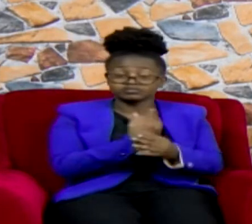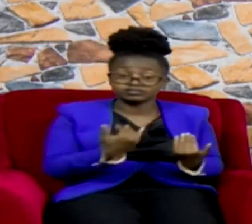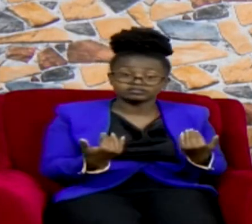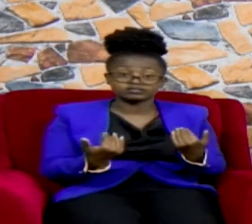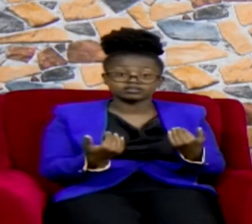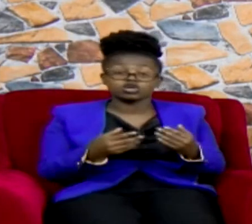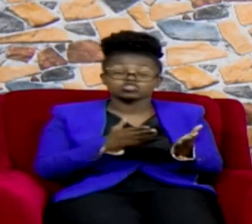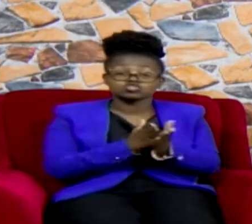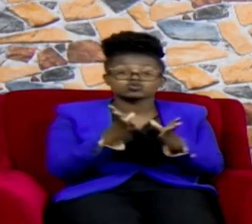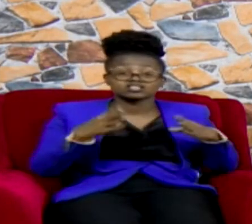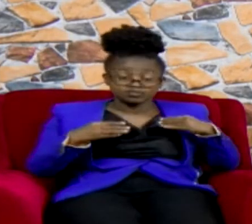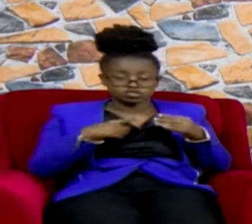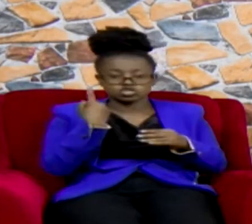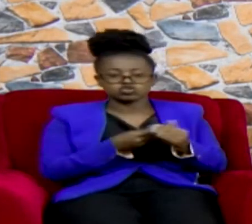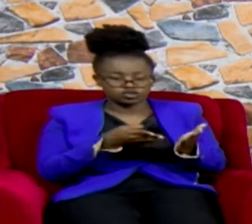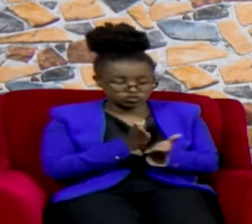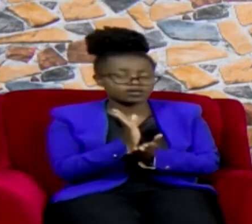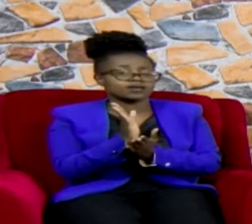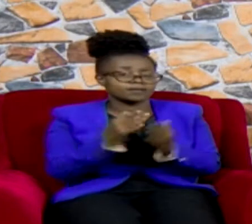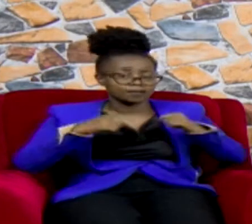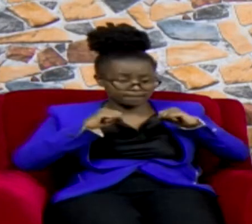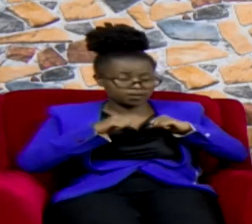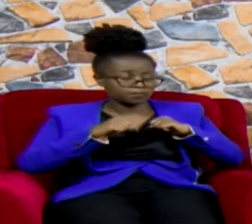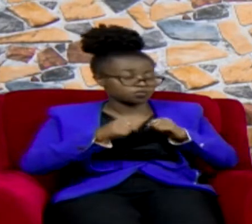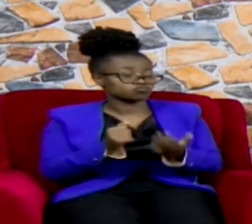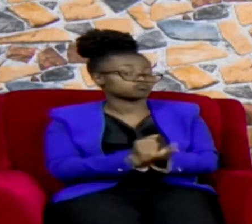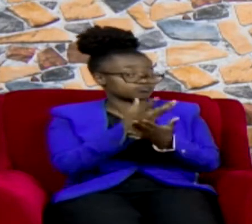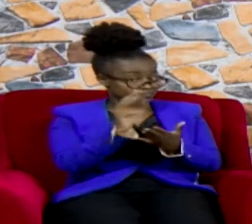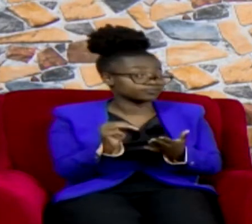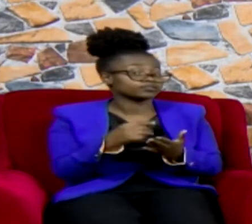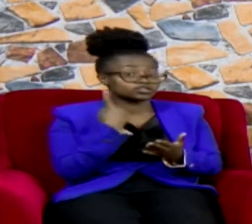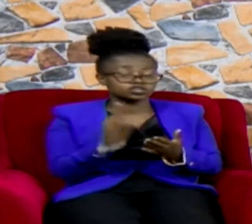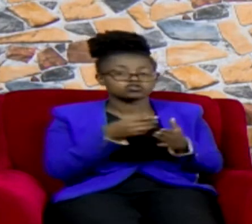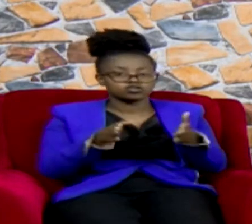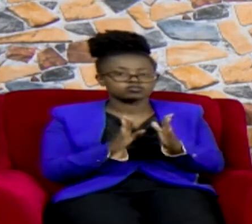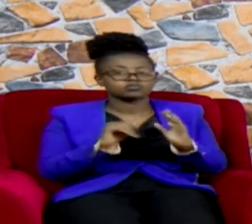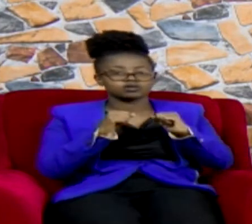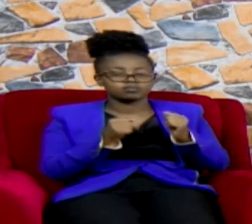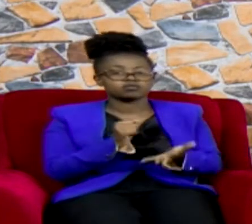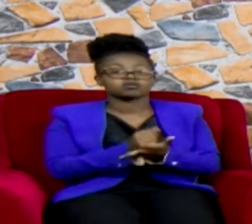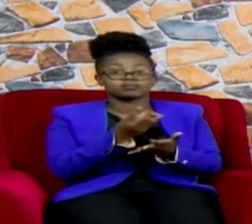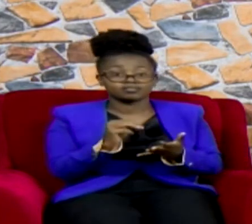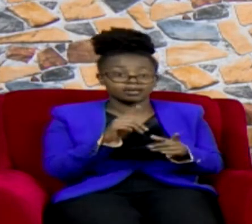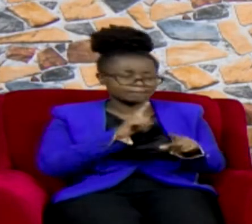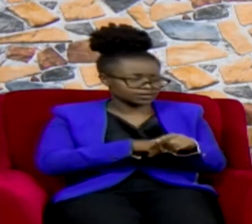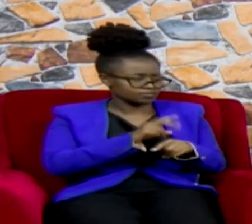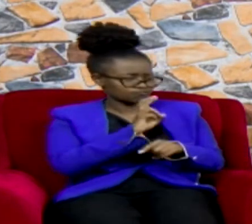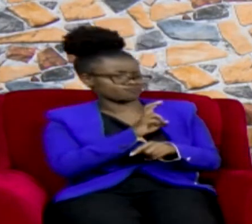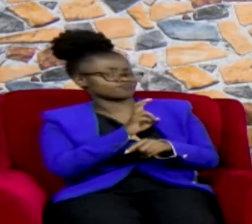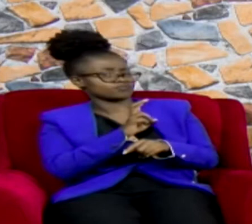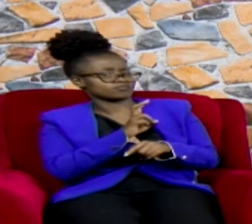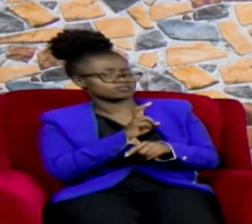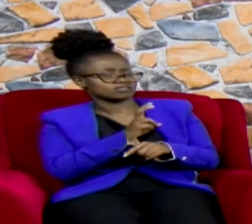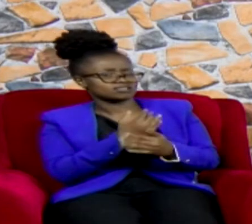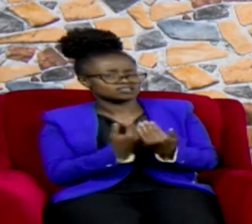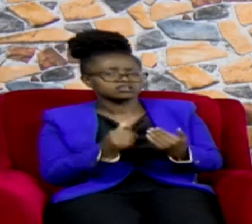through embracing is the only way we will be able to assist them, right? Sure. It is the only way we'll be able to assist. So when you're seeing a child just being solo,